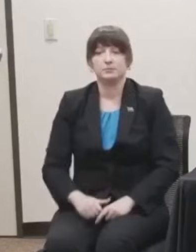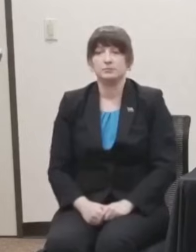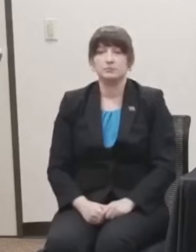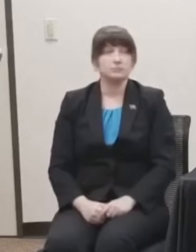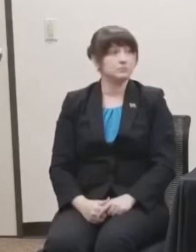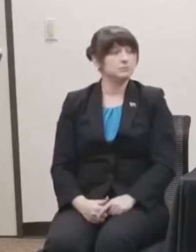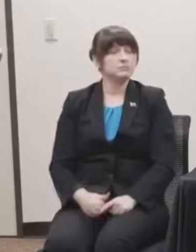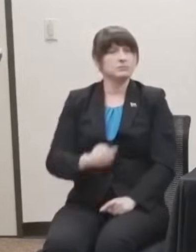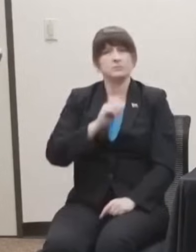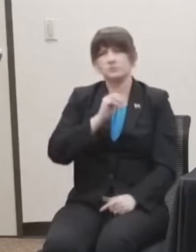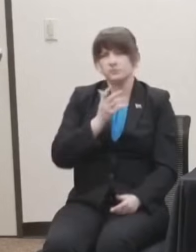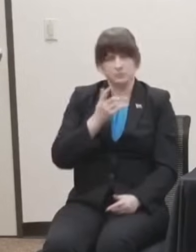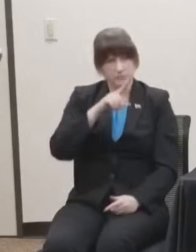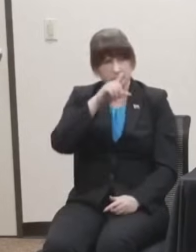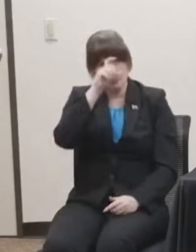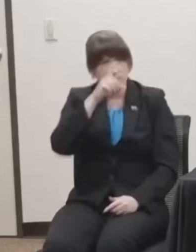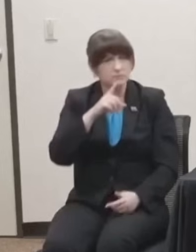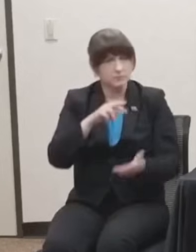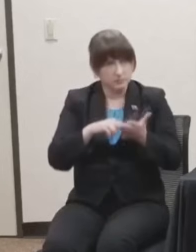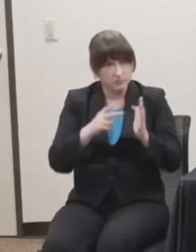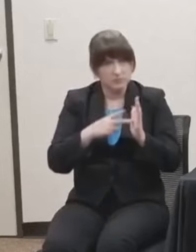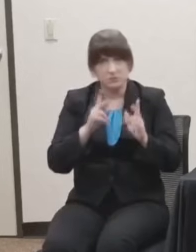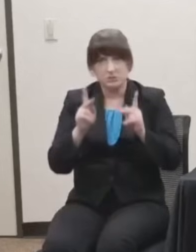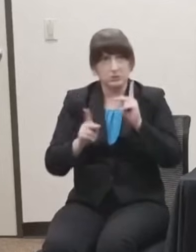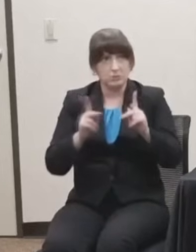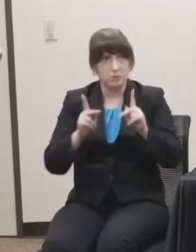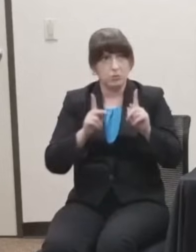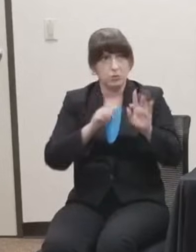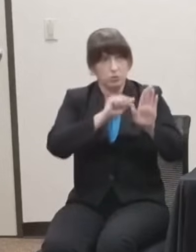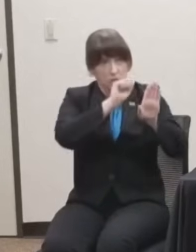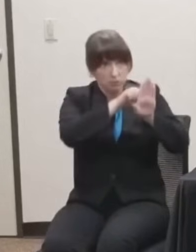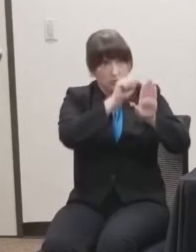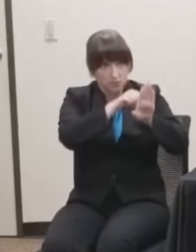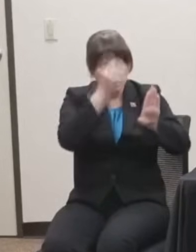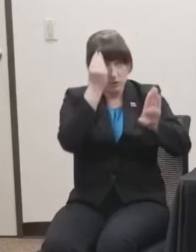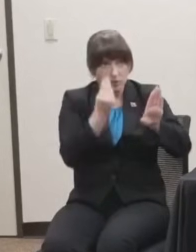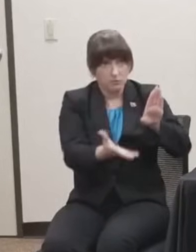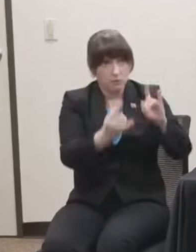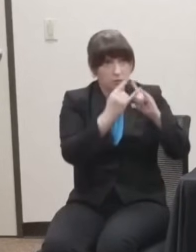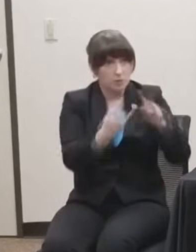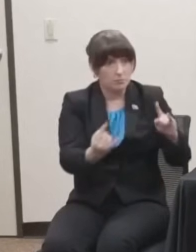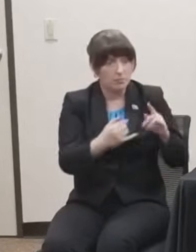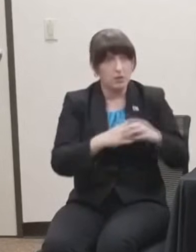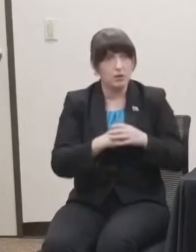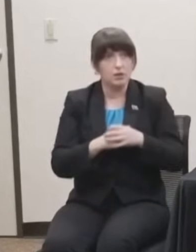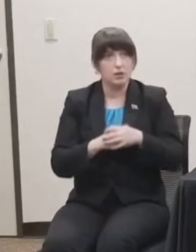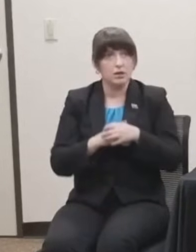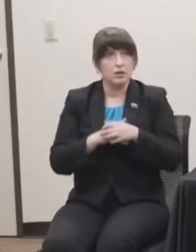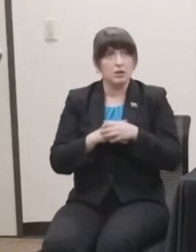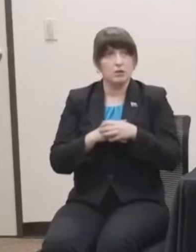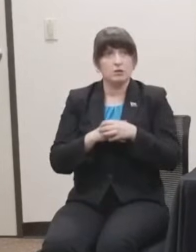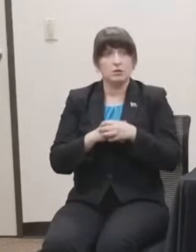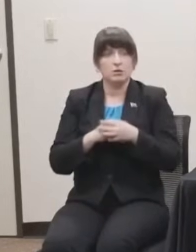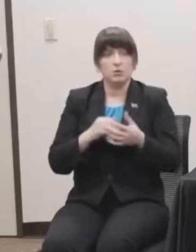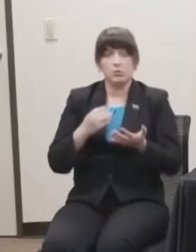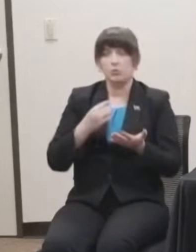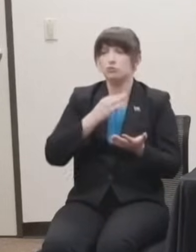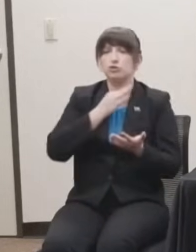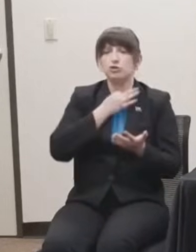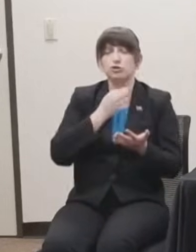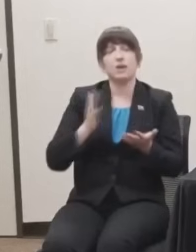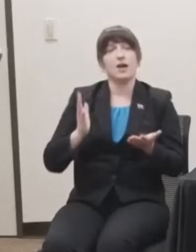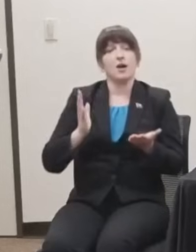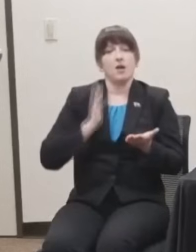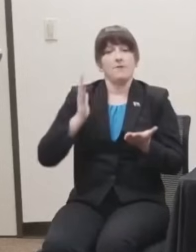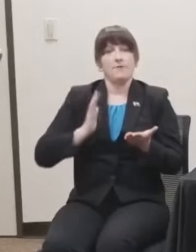not sure that I understand the question. I mean, does somebody go door to door and knock on the doors, or? Yeah, we're just wondering if there are any official outreach in the area.